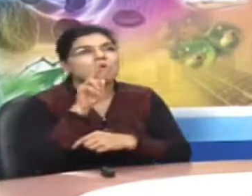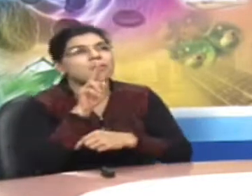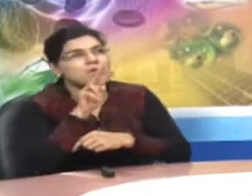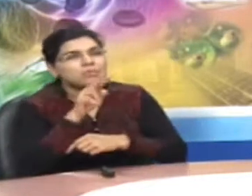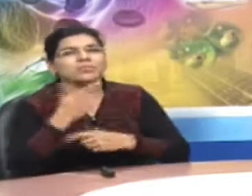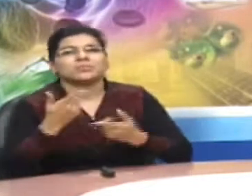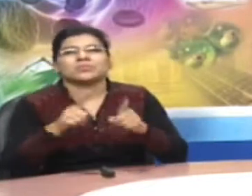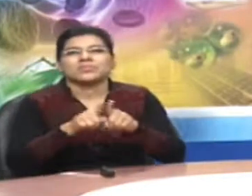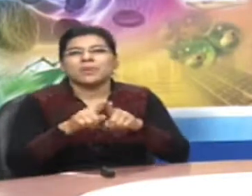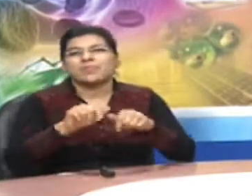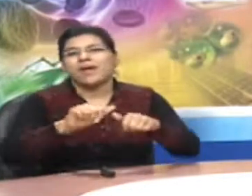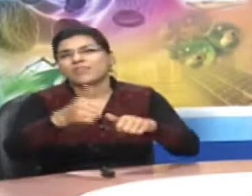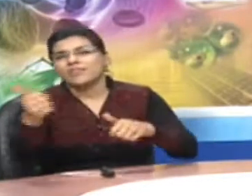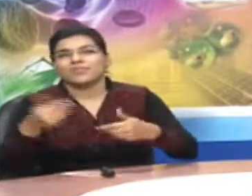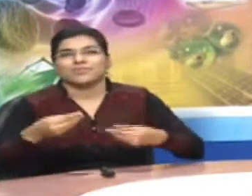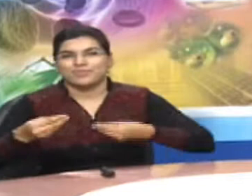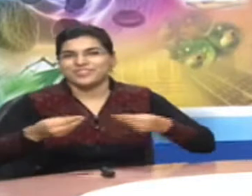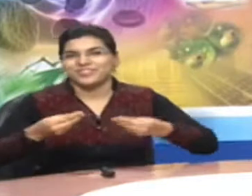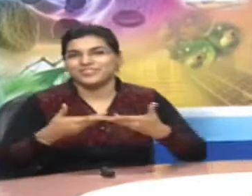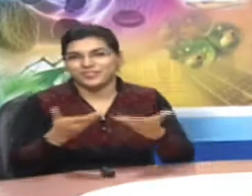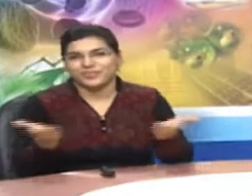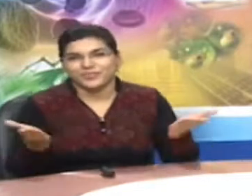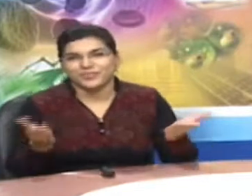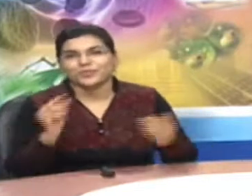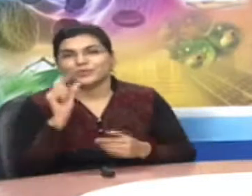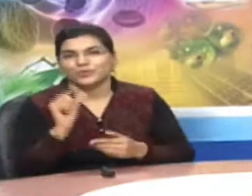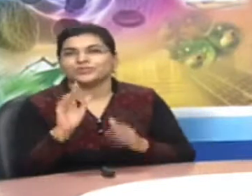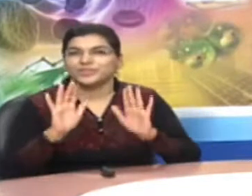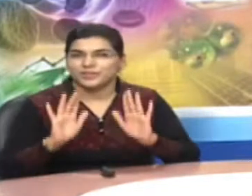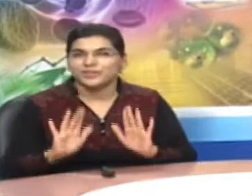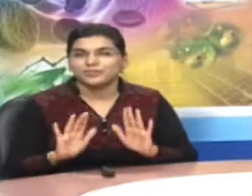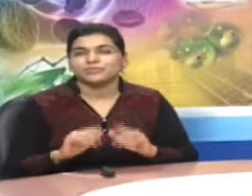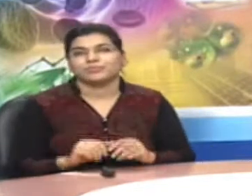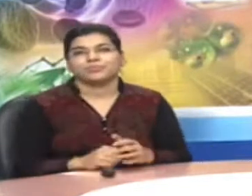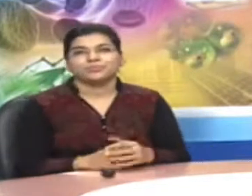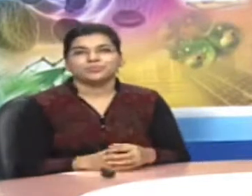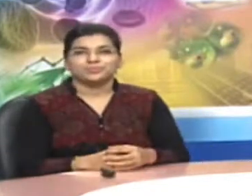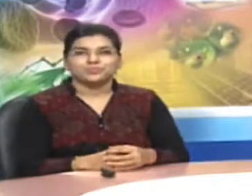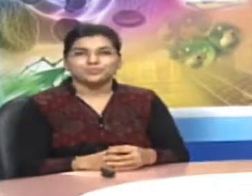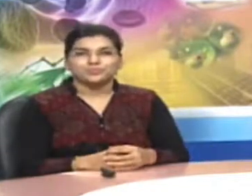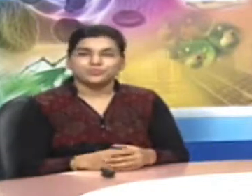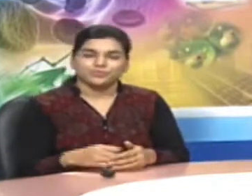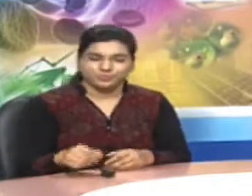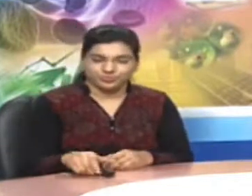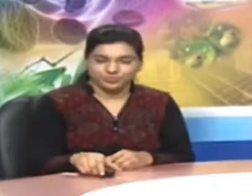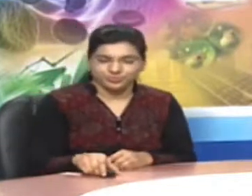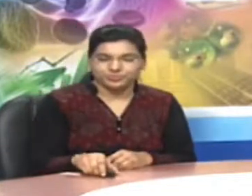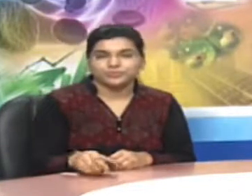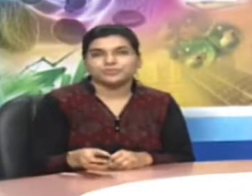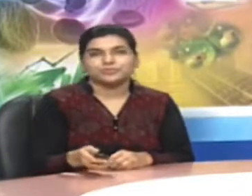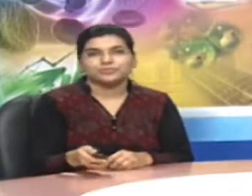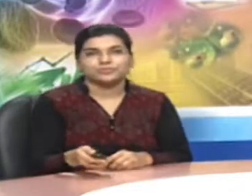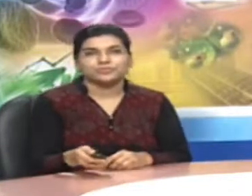your ideas. To communicate effectively, you must state your facts.